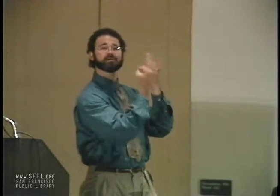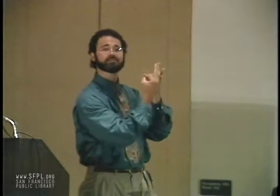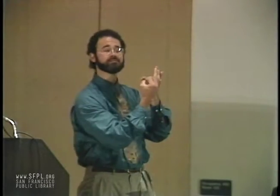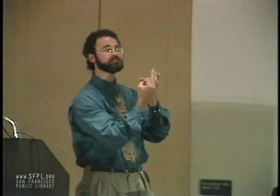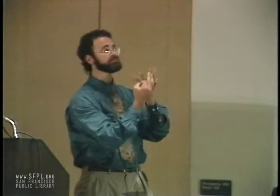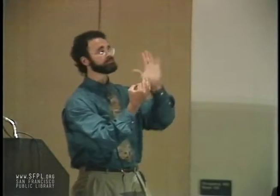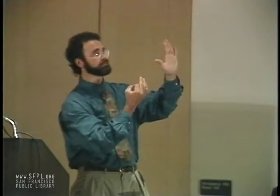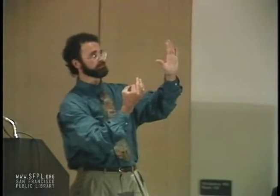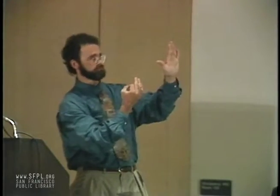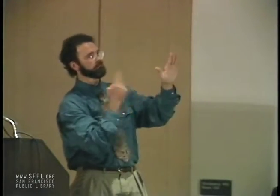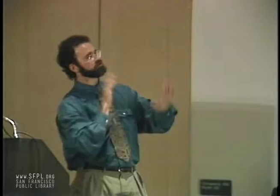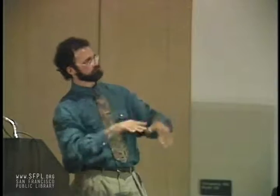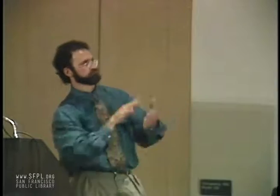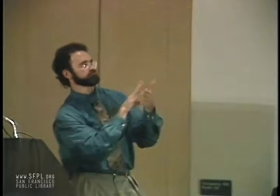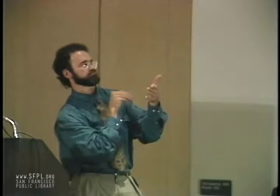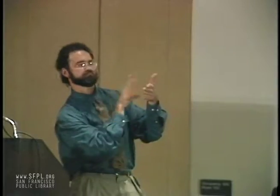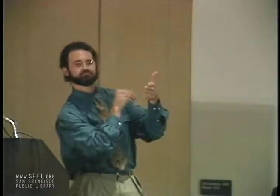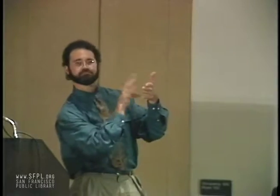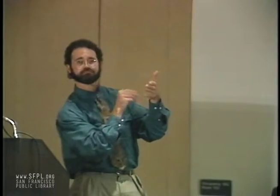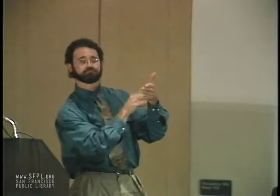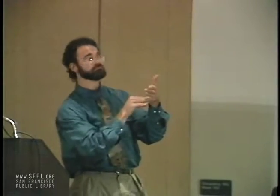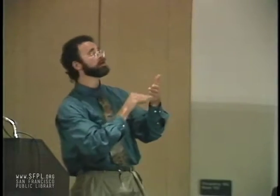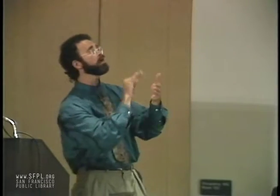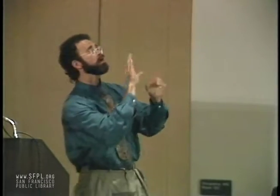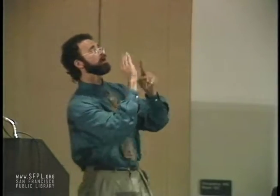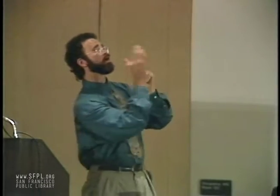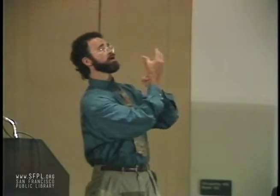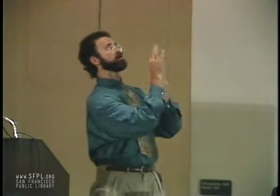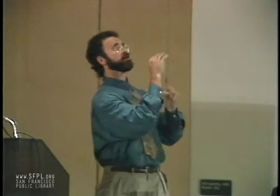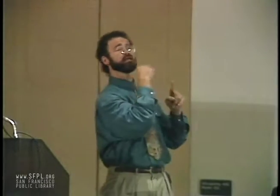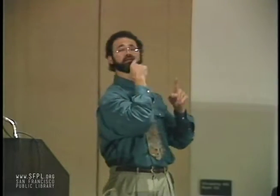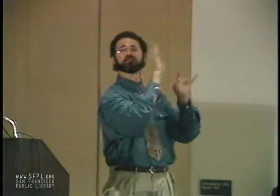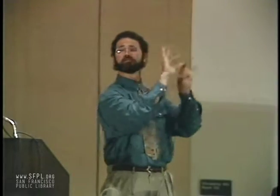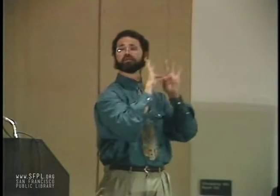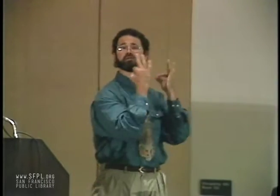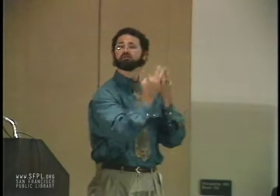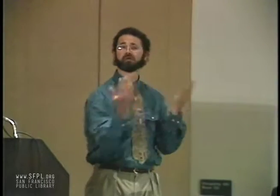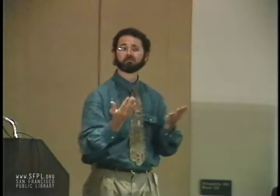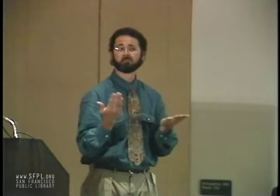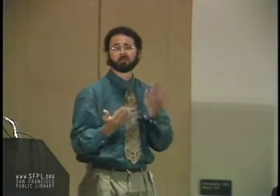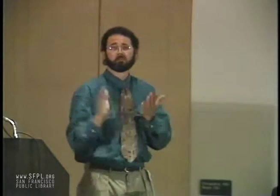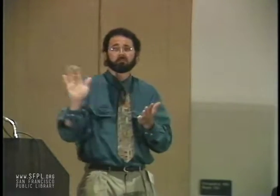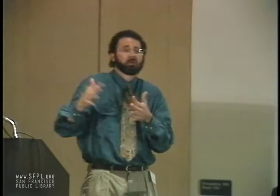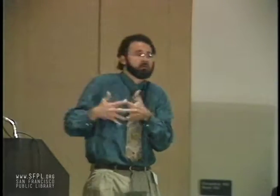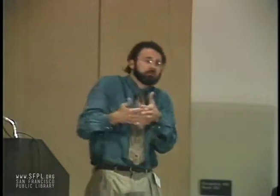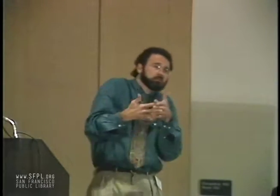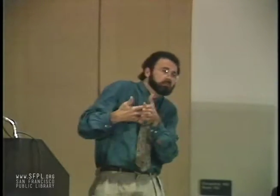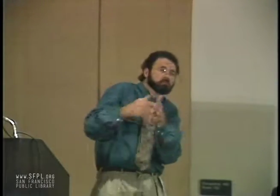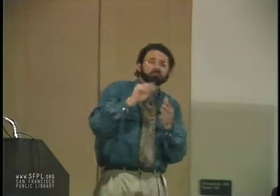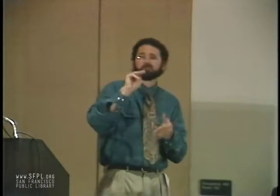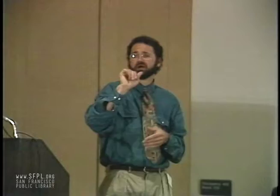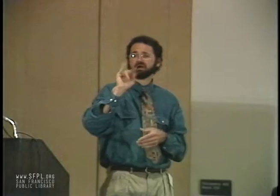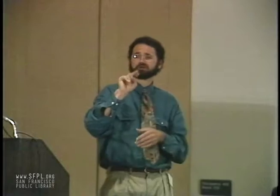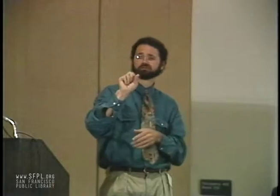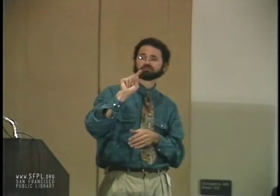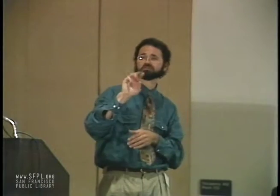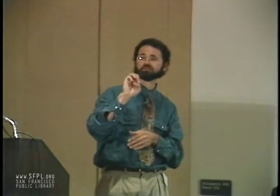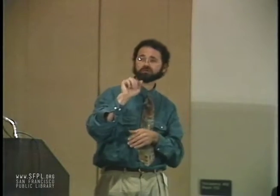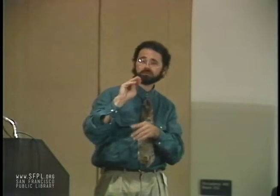families. And so these children learn the culture of the hearing families. Perhaps they're